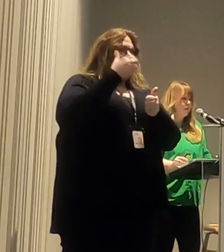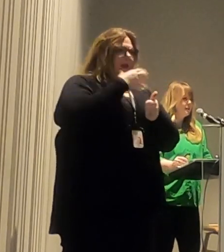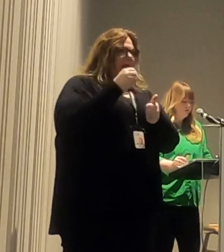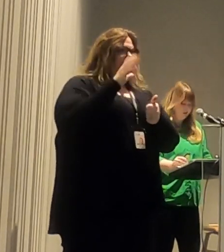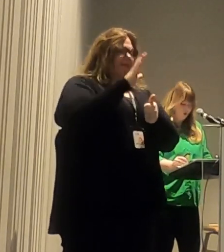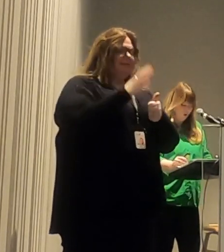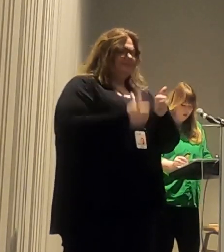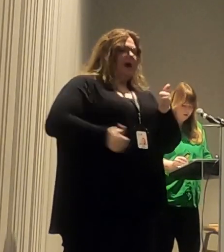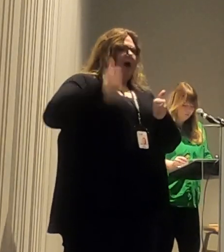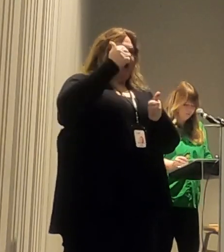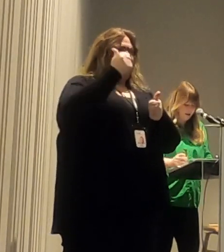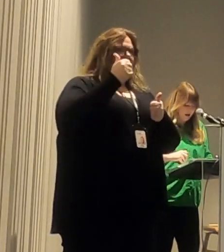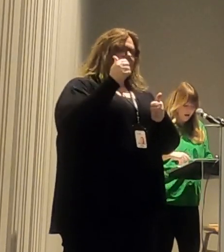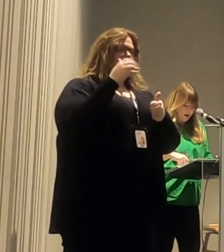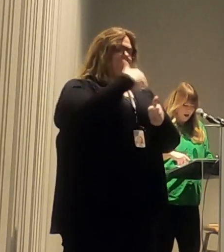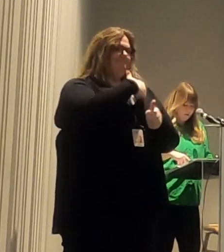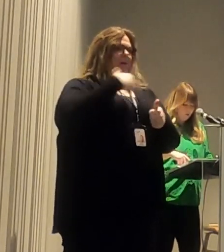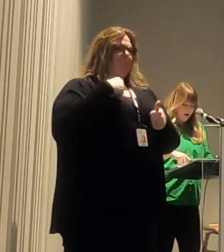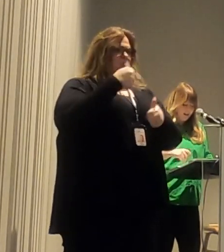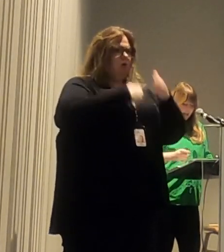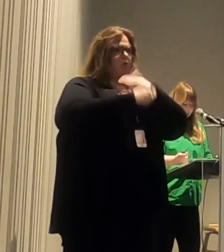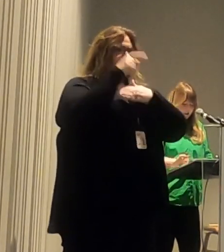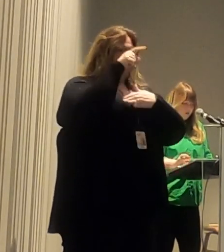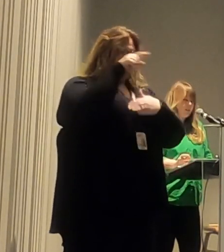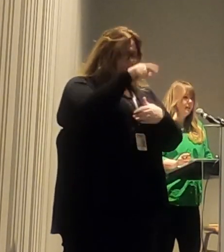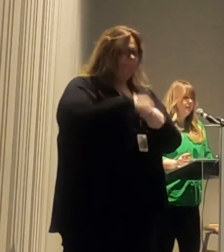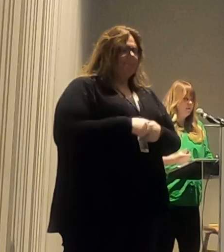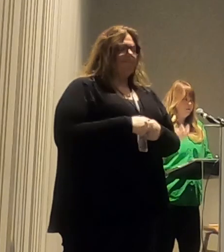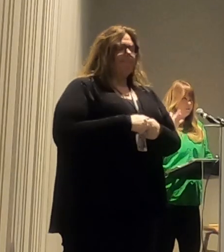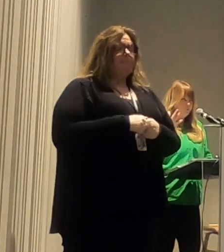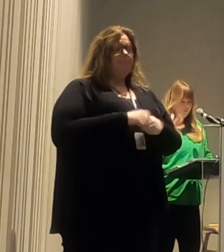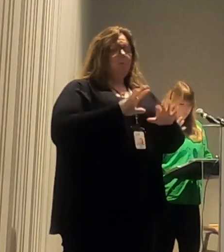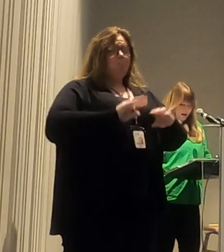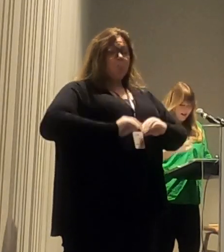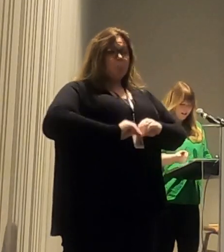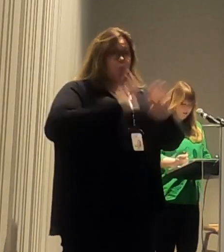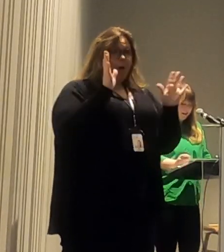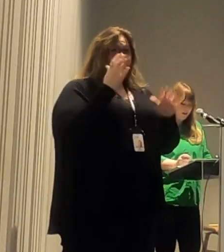high-ranking members of his court. Bright yellow